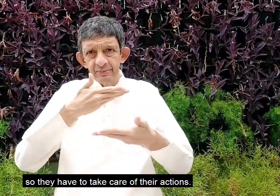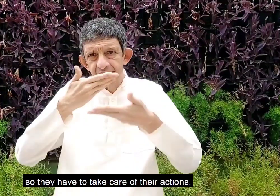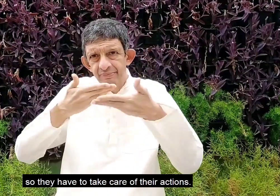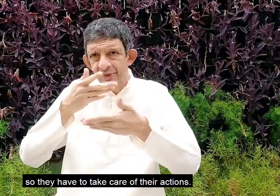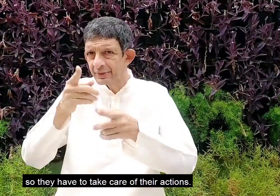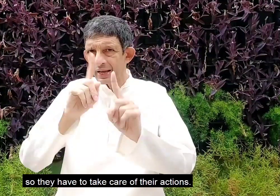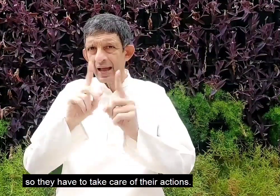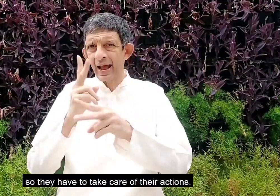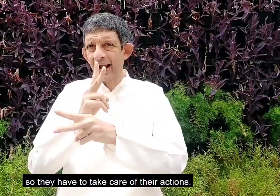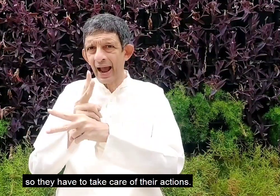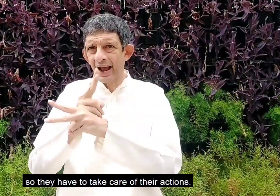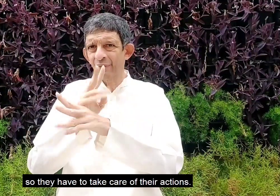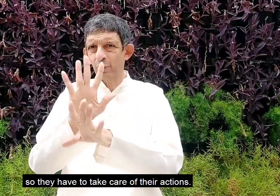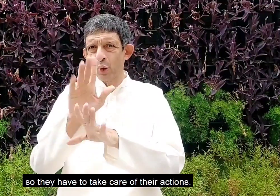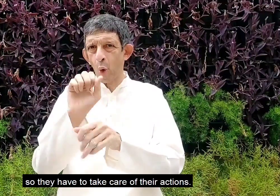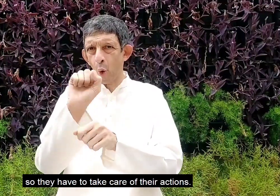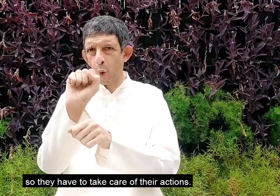So they have to take care of their actions.